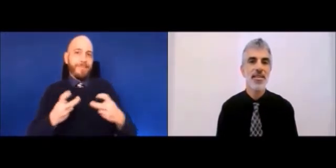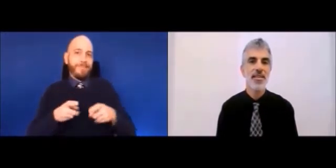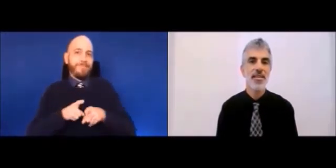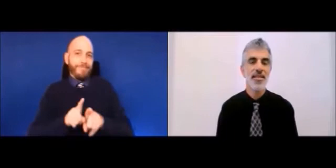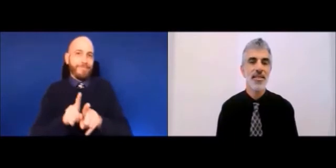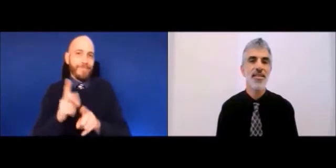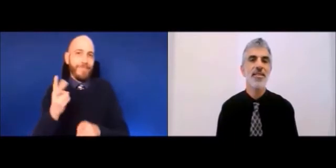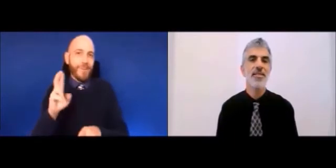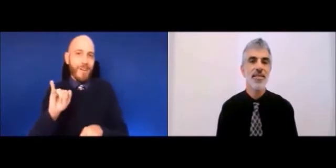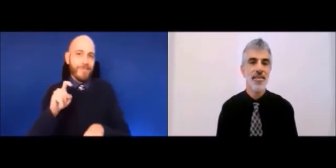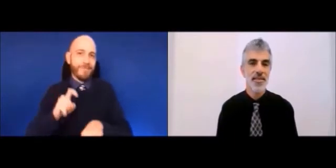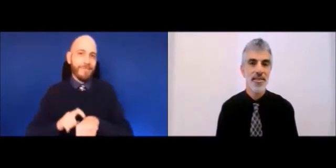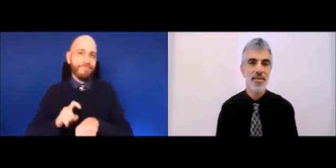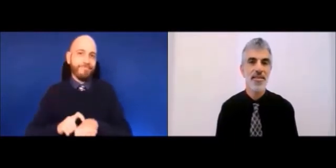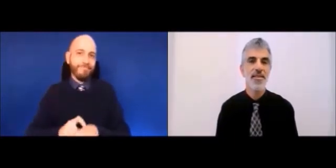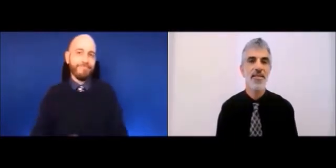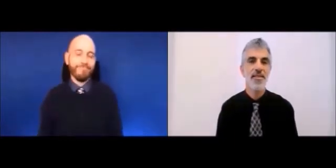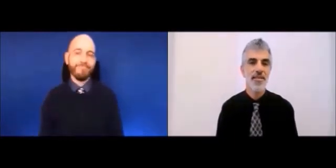do more self-analysis.